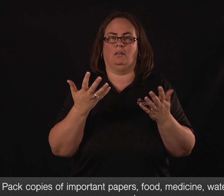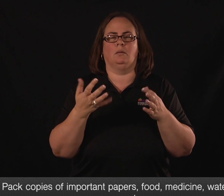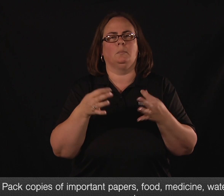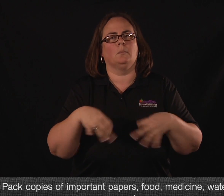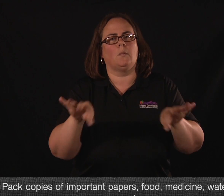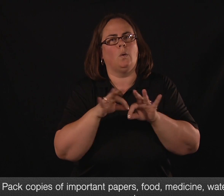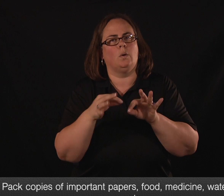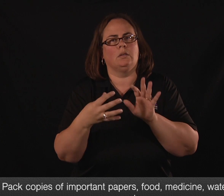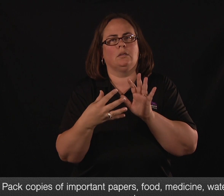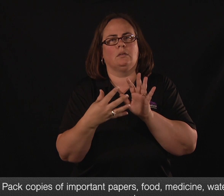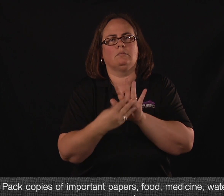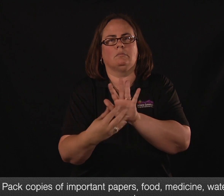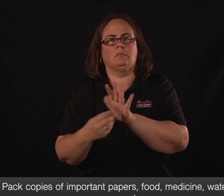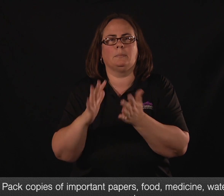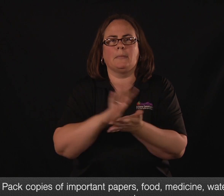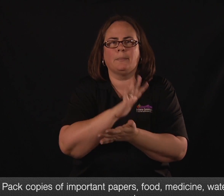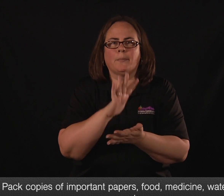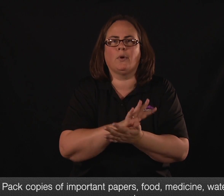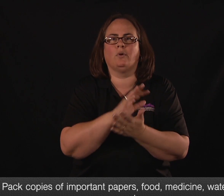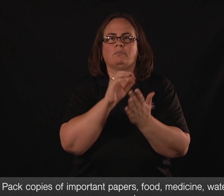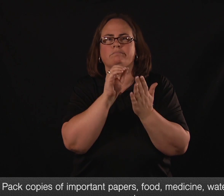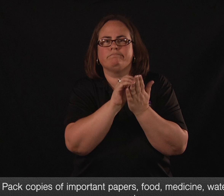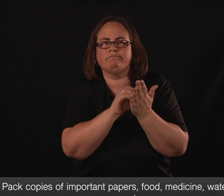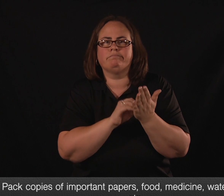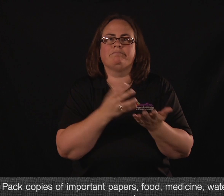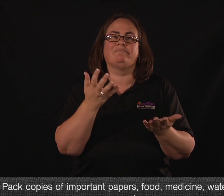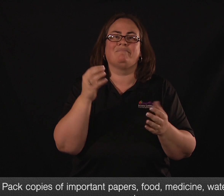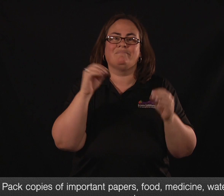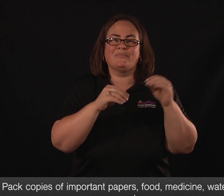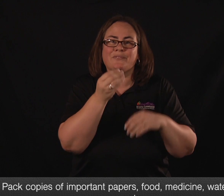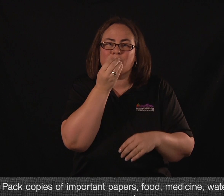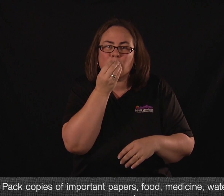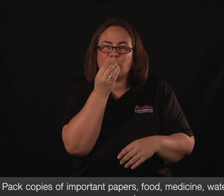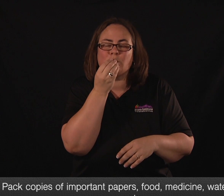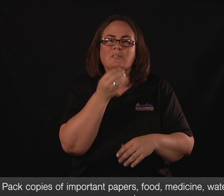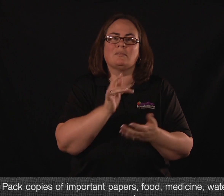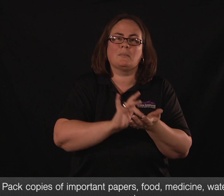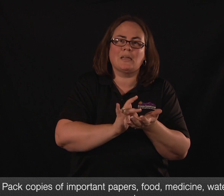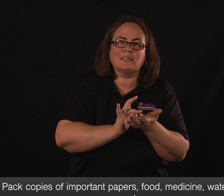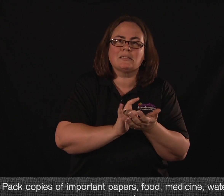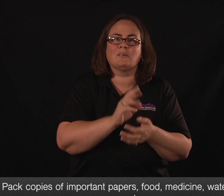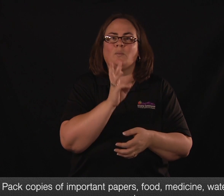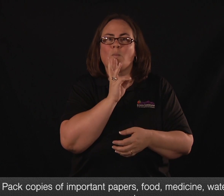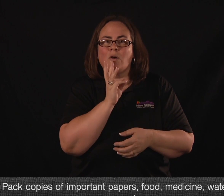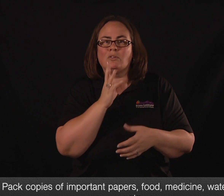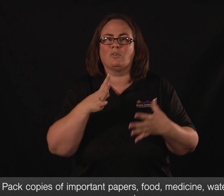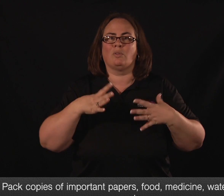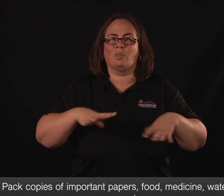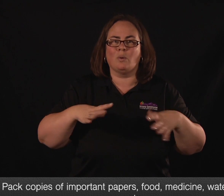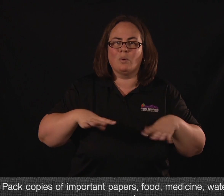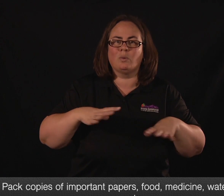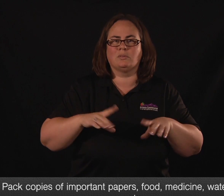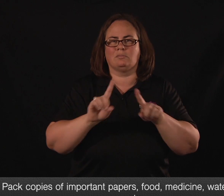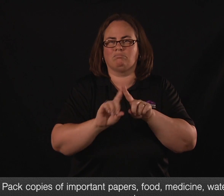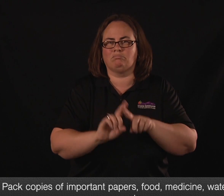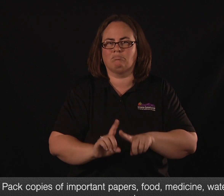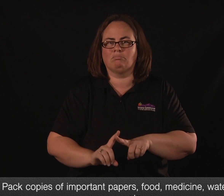Pack copies of important papers, food, medicine, water, clothes, etc.